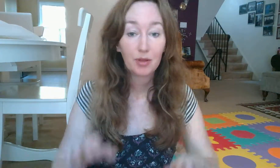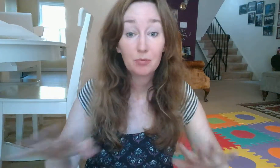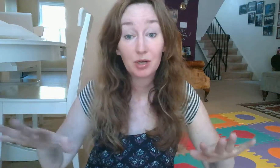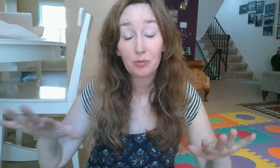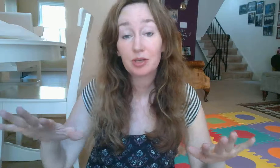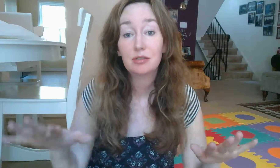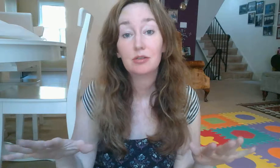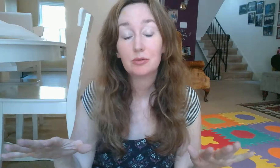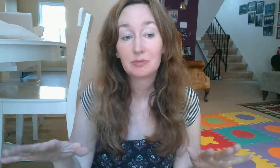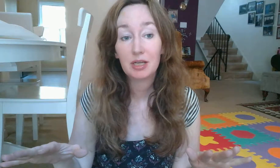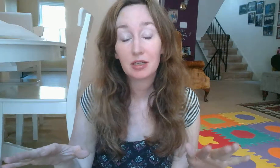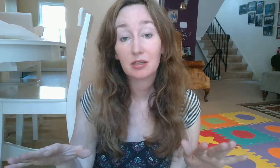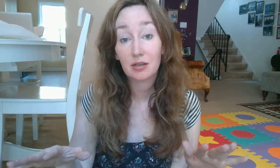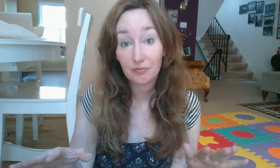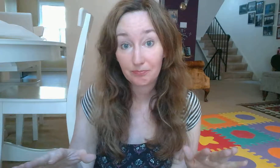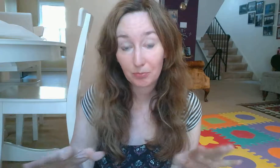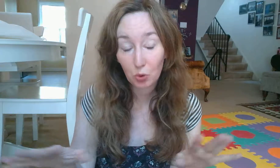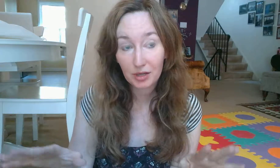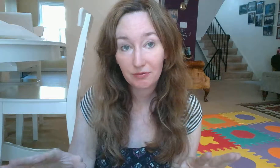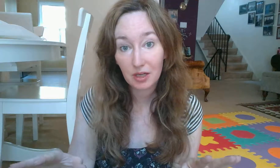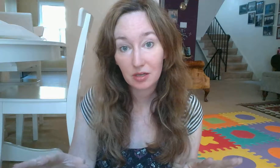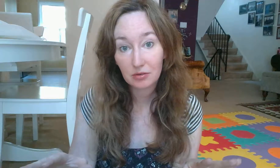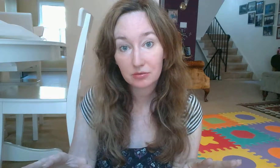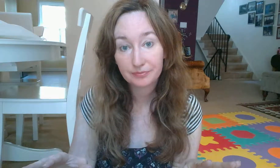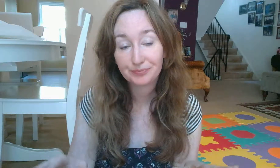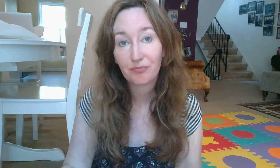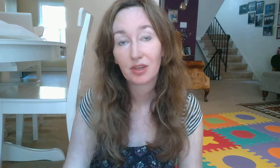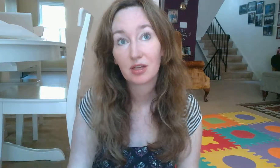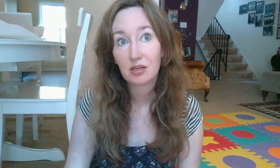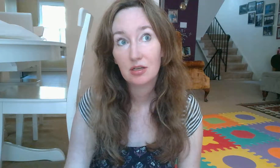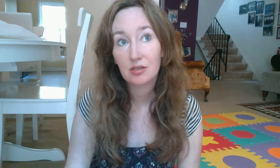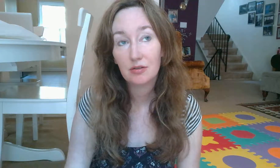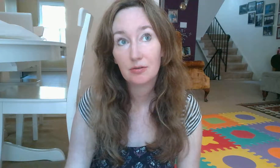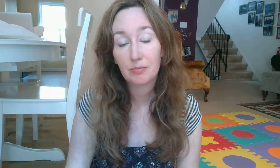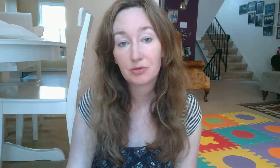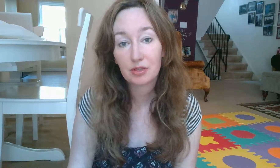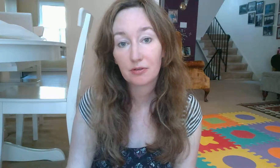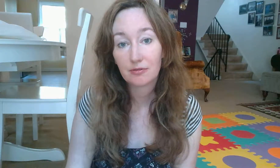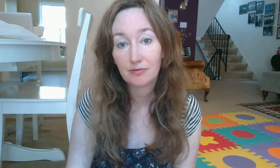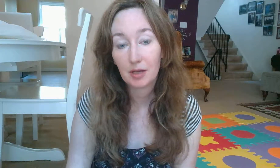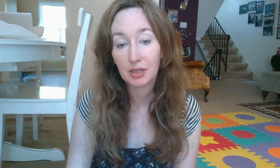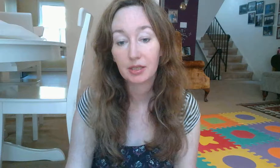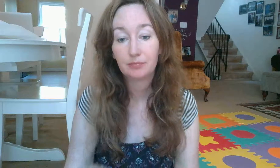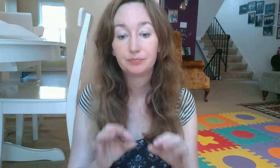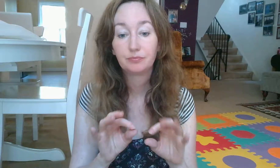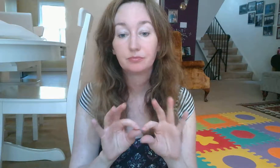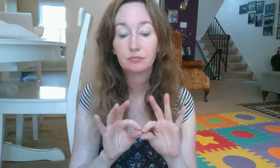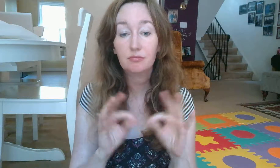But what I wanted to do was make a quick video, mostly for family,